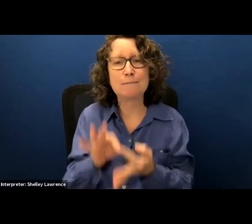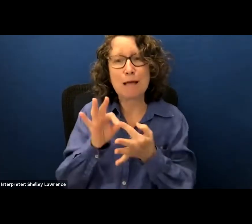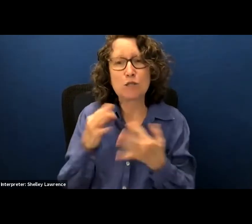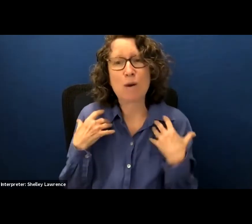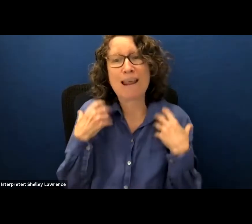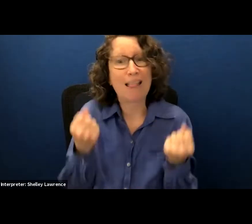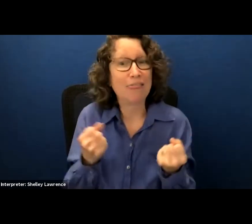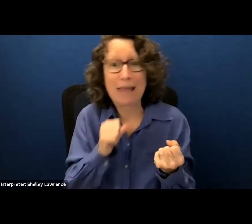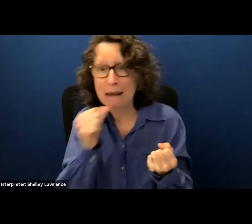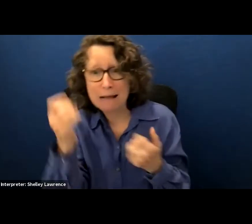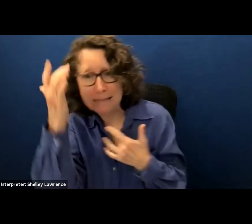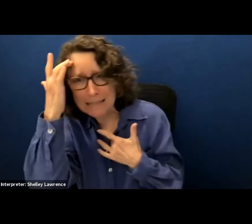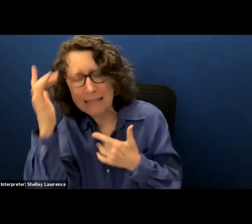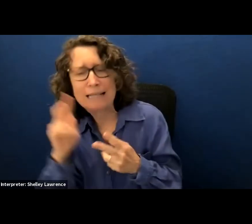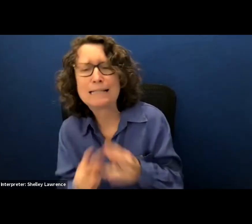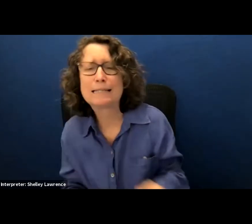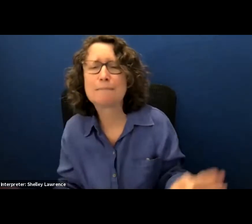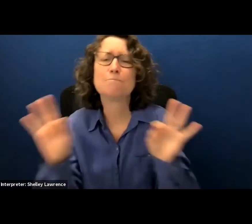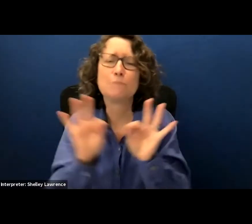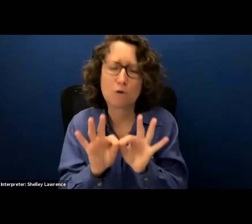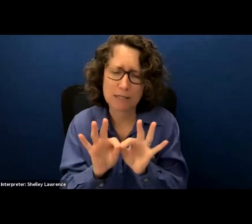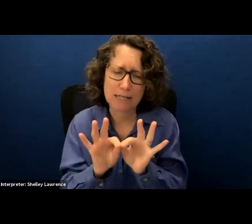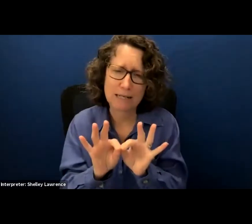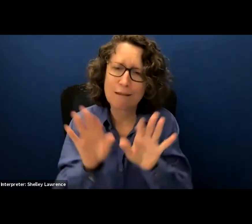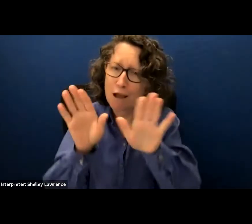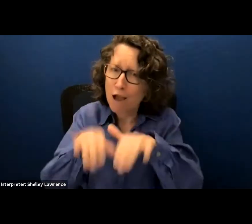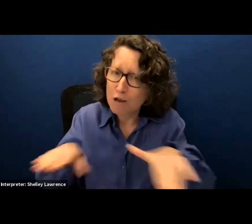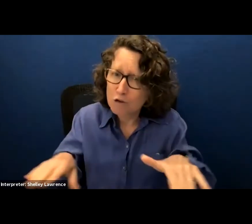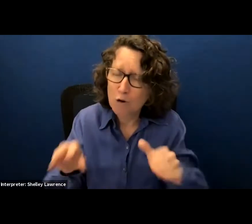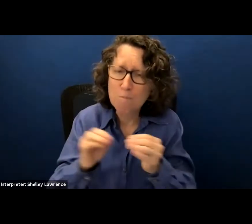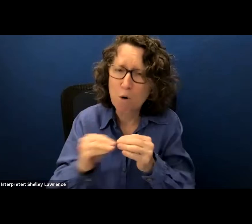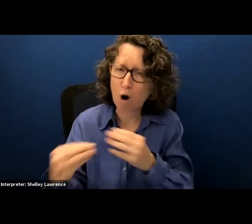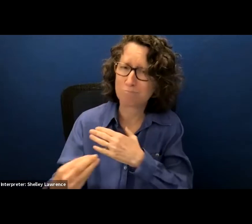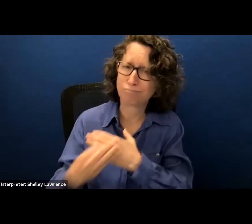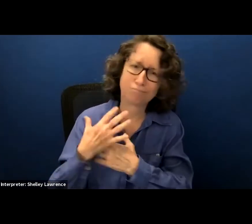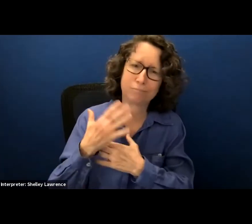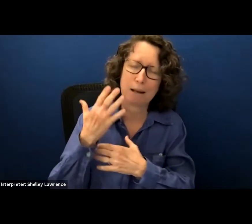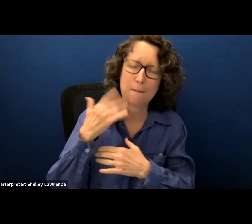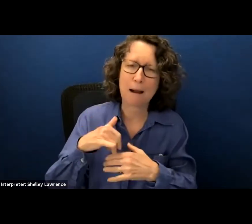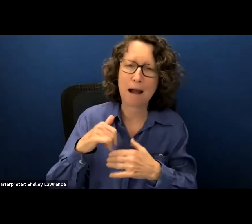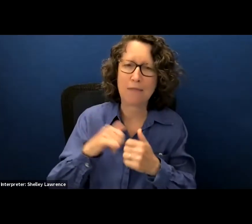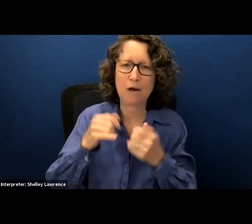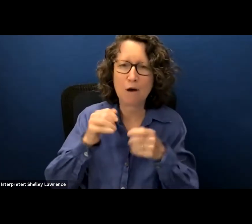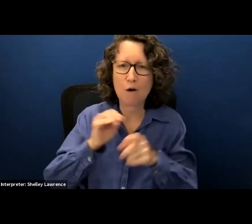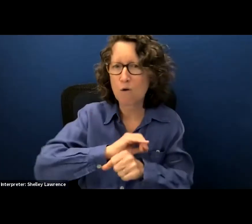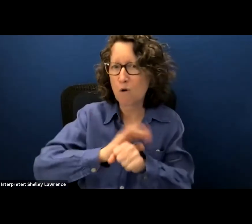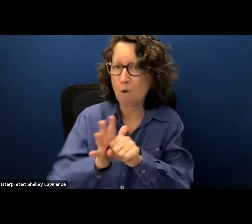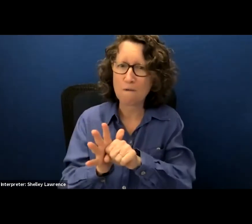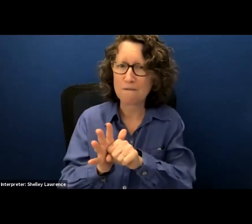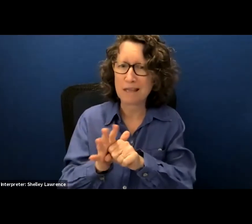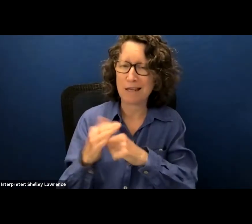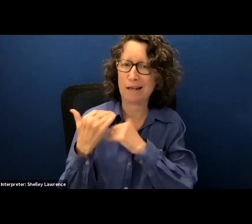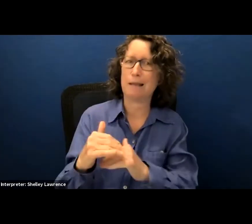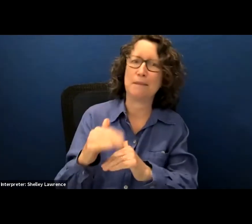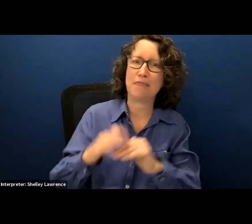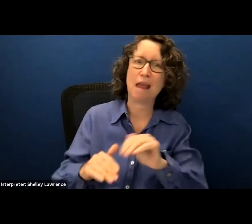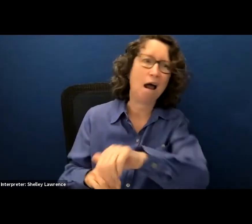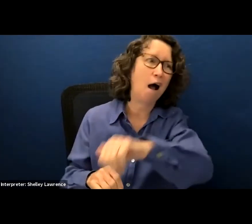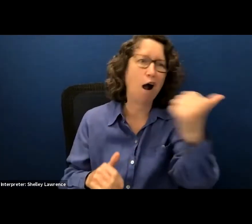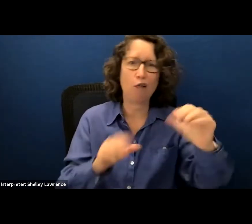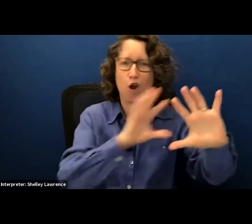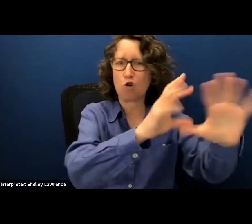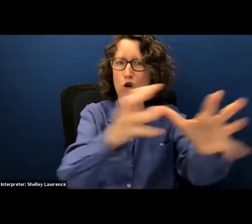sick. This is very important. Children are more affected by the COVID restrictions than anyone